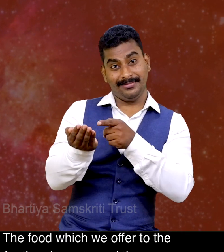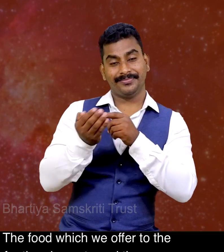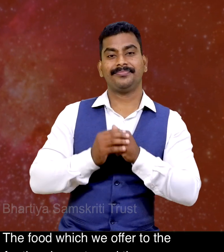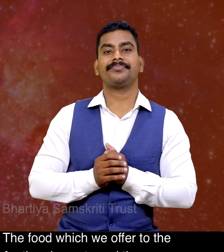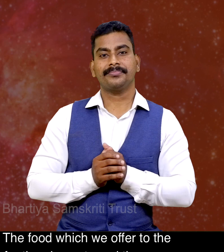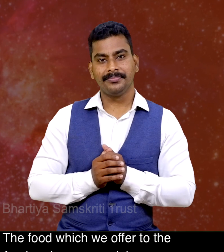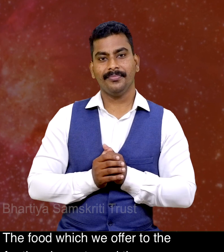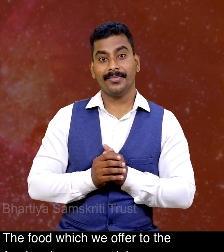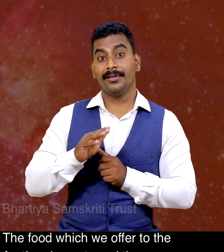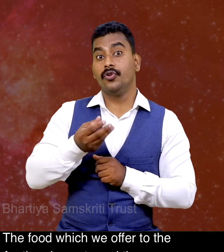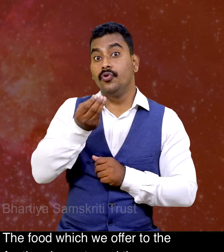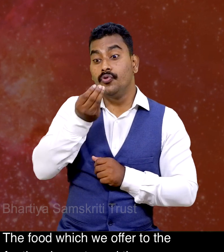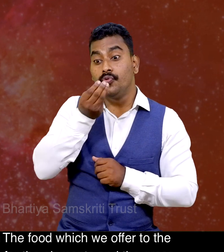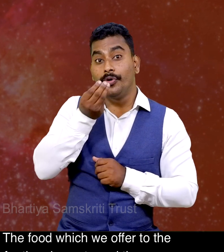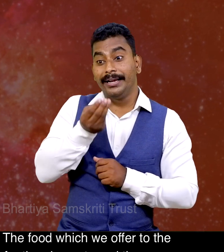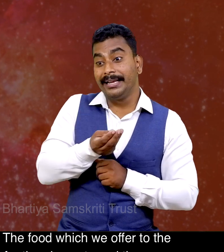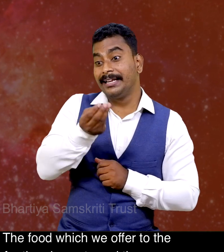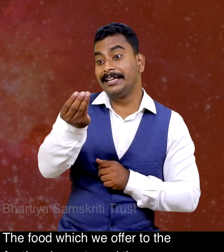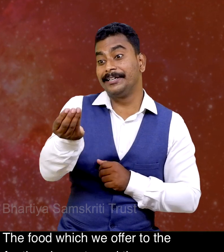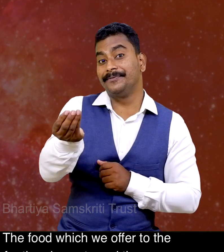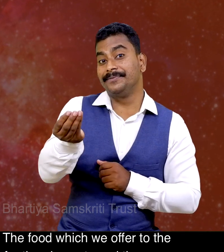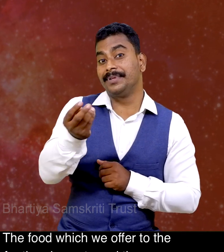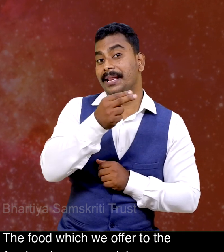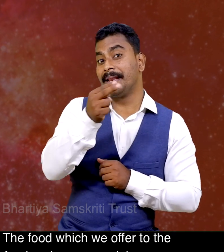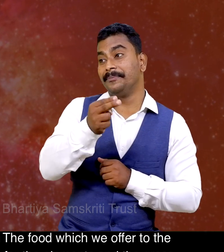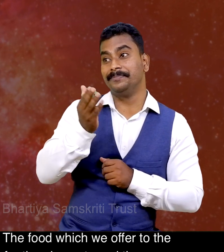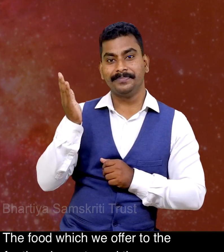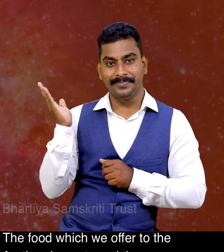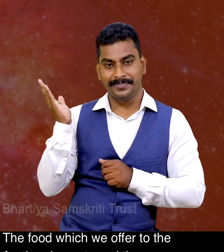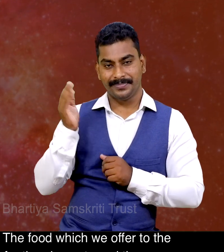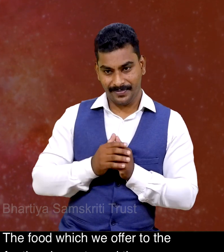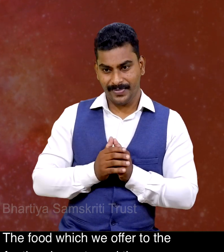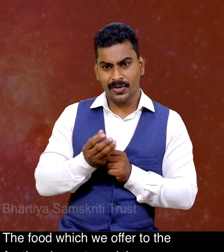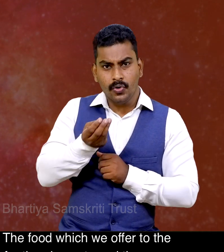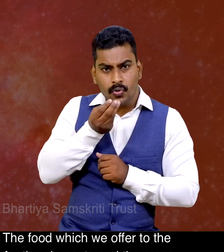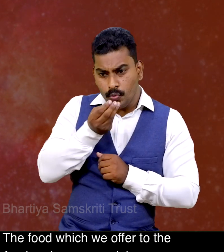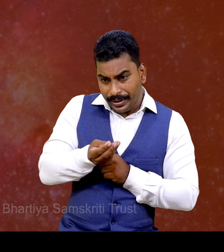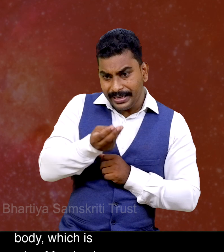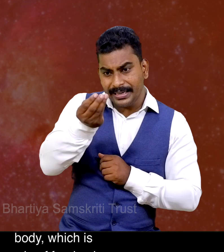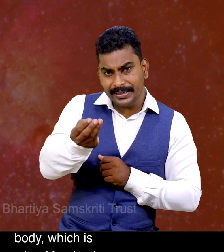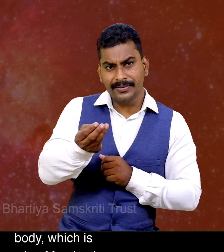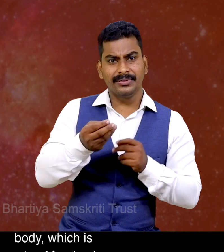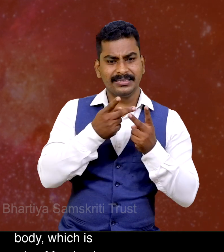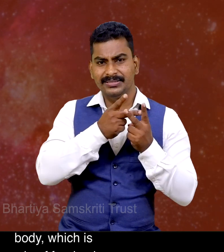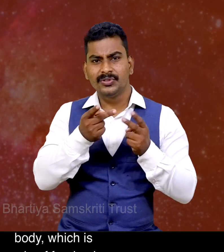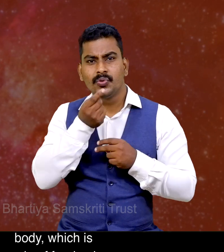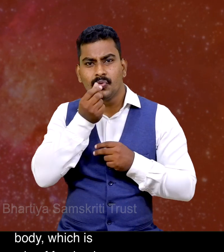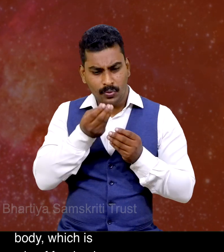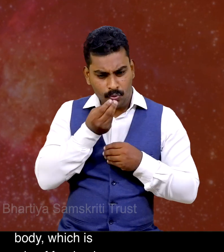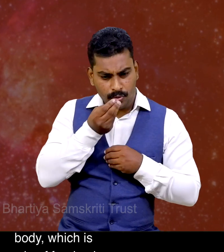Naivedyam. The food which we offer to the deity stands for the elements and the gross body, which is made of food